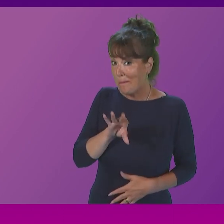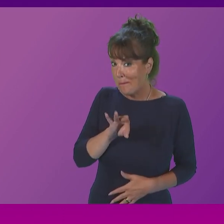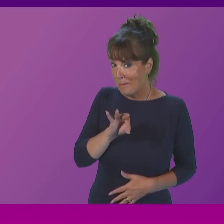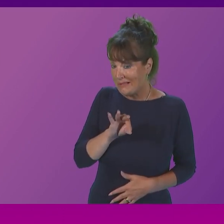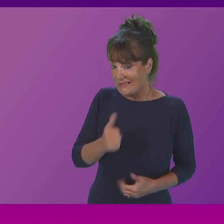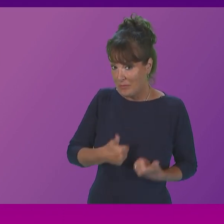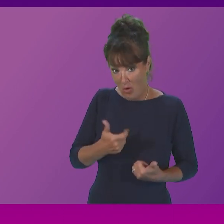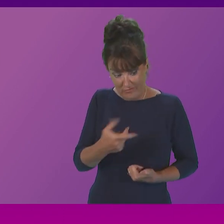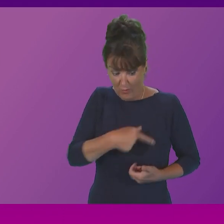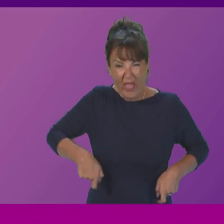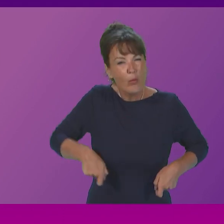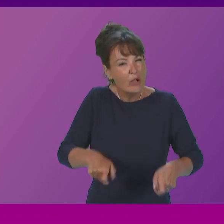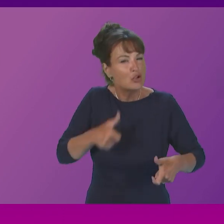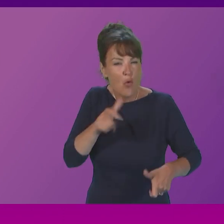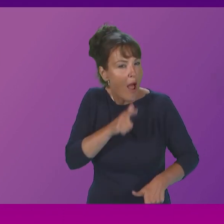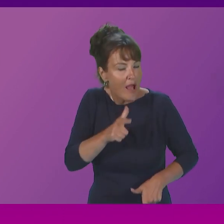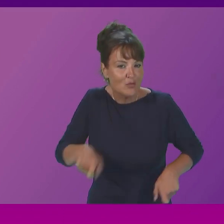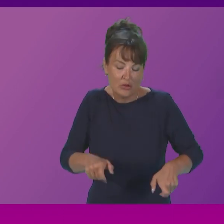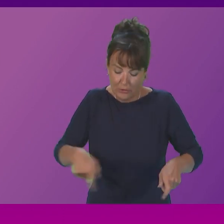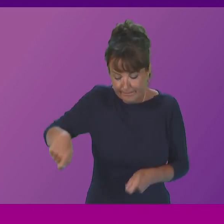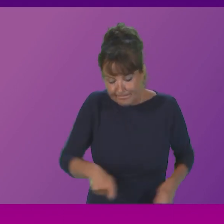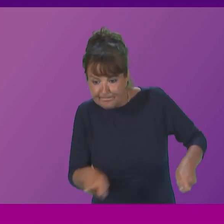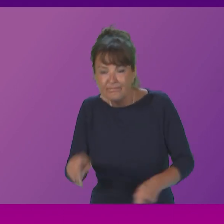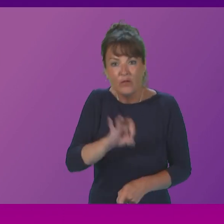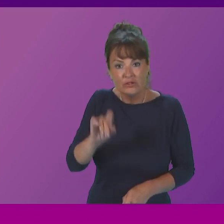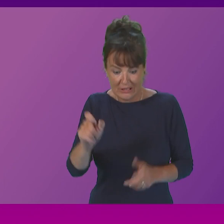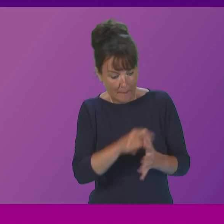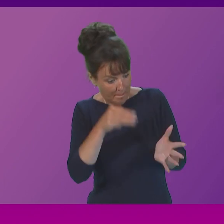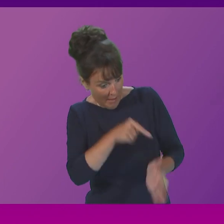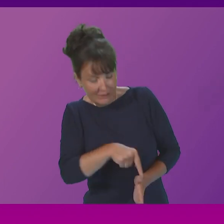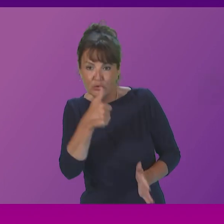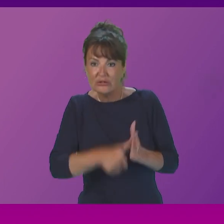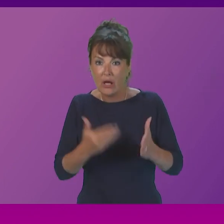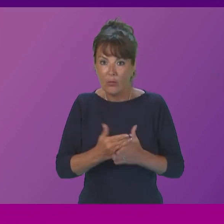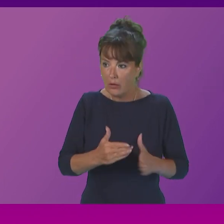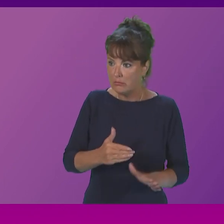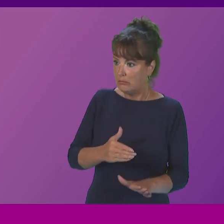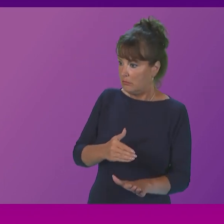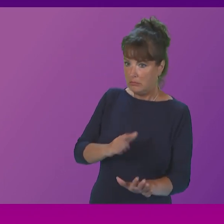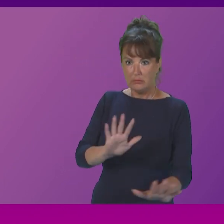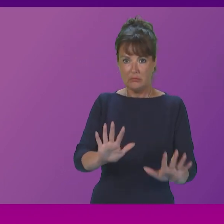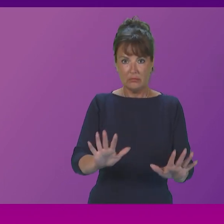time up to the office and said, Pam's here to start work. And they kind of looked at her as if to say, well,